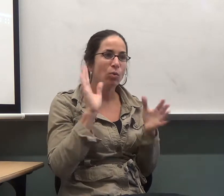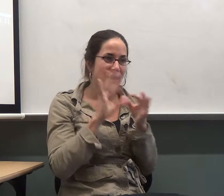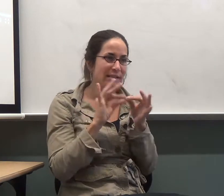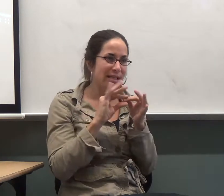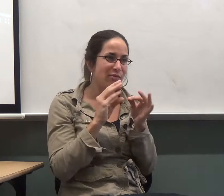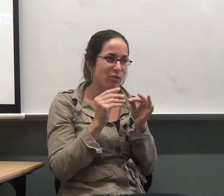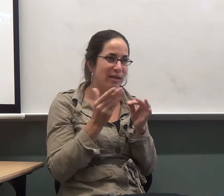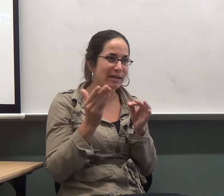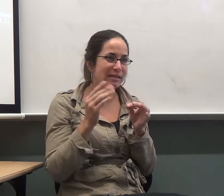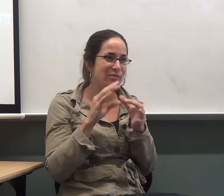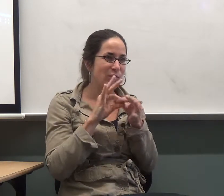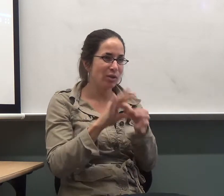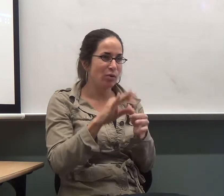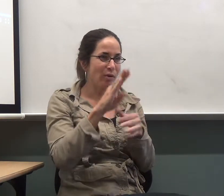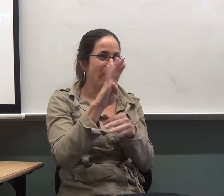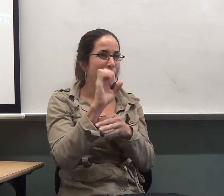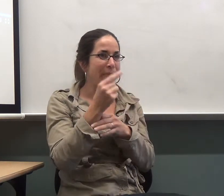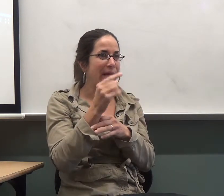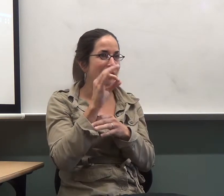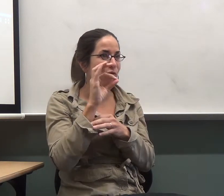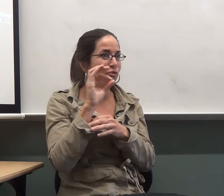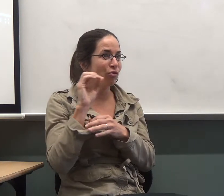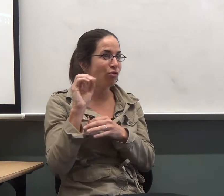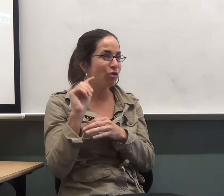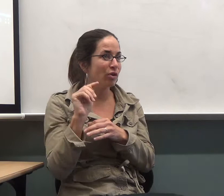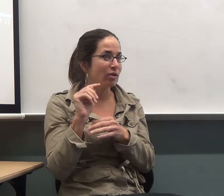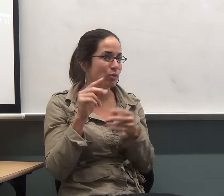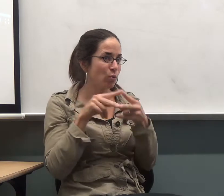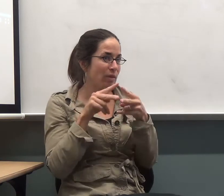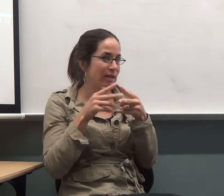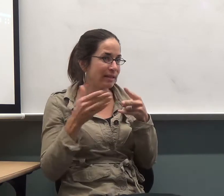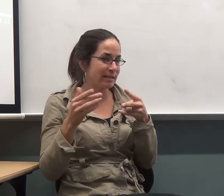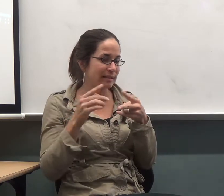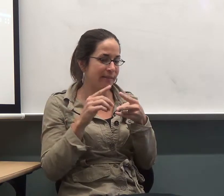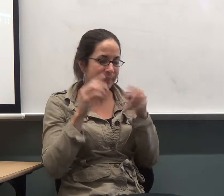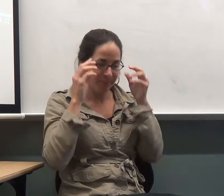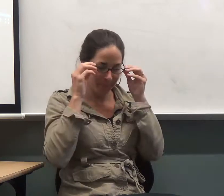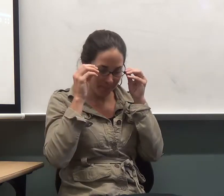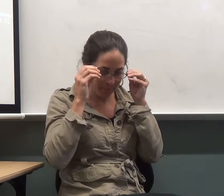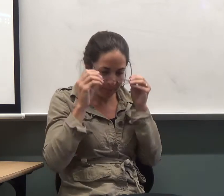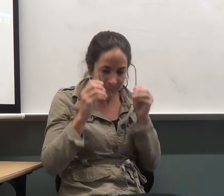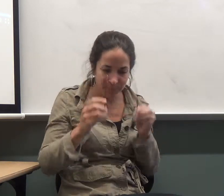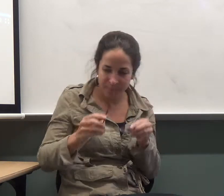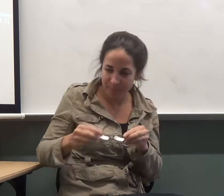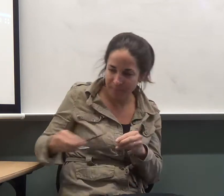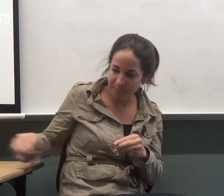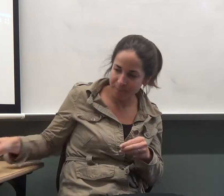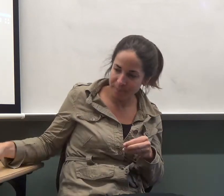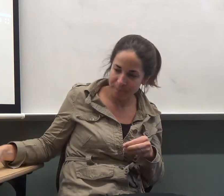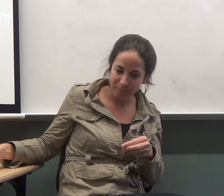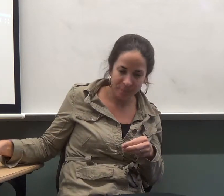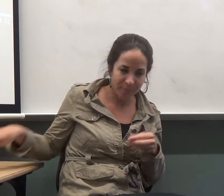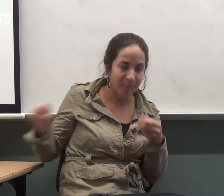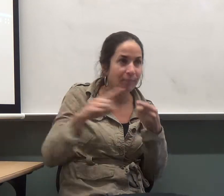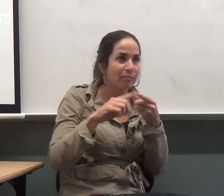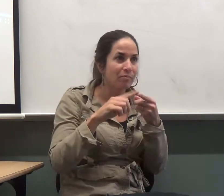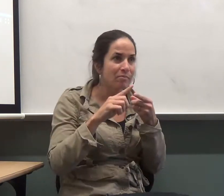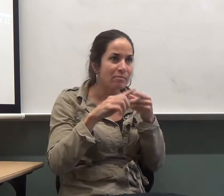regards to Bigfoot. Okay, 2 things. You ready? On one side, we have a beast,